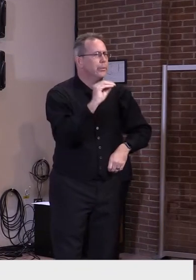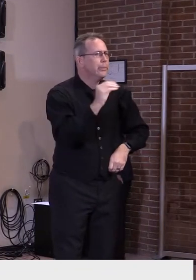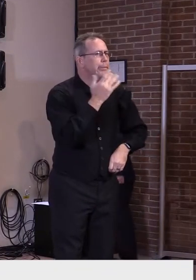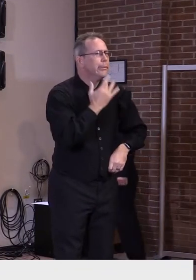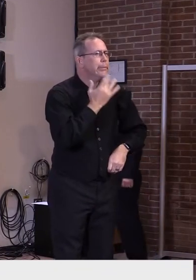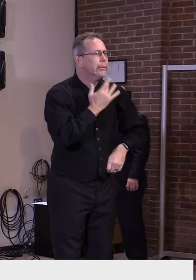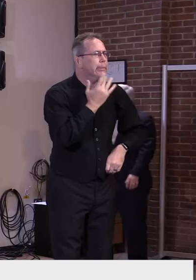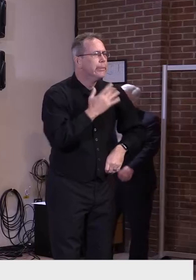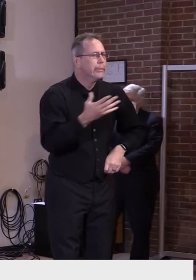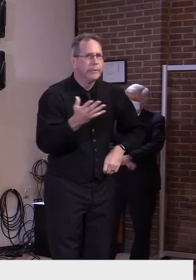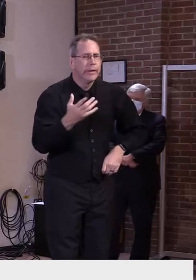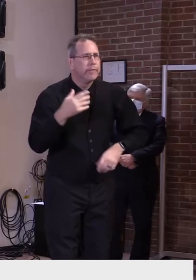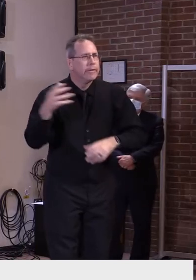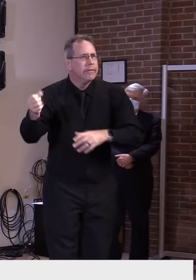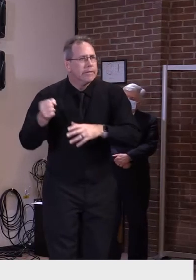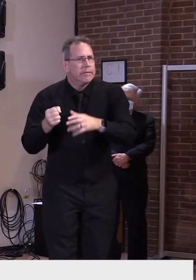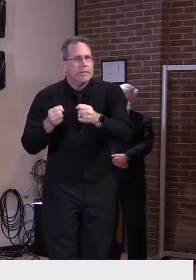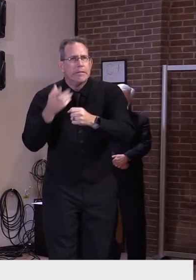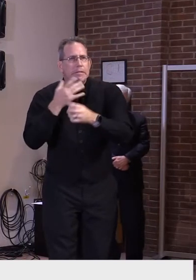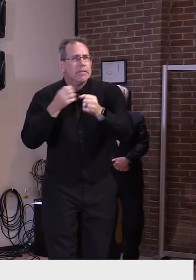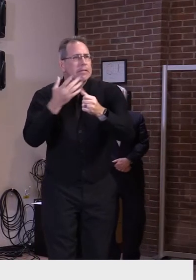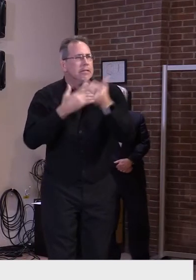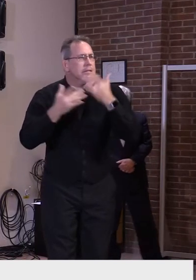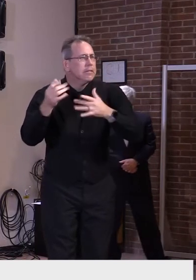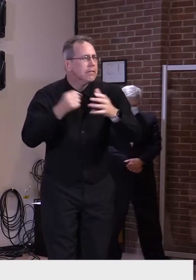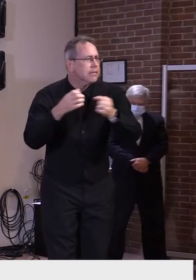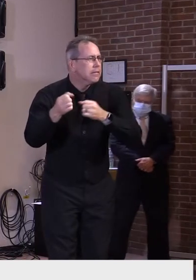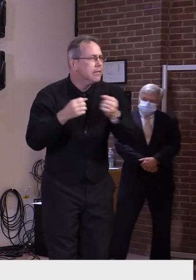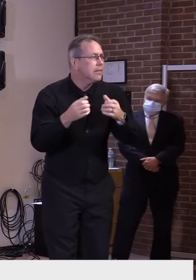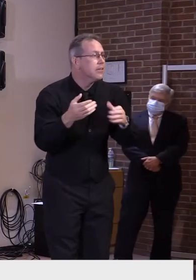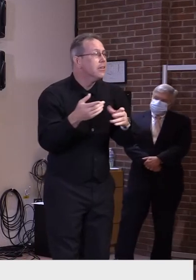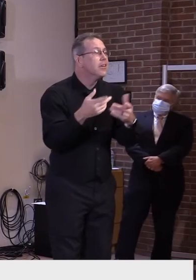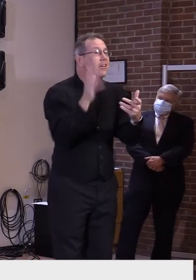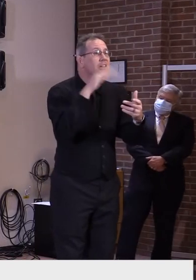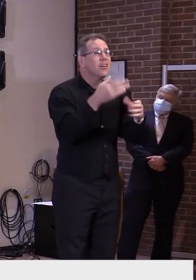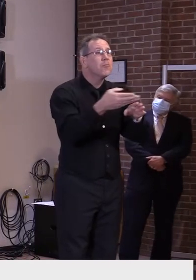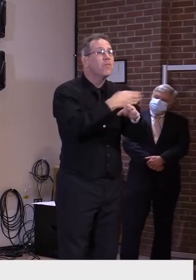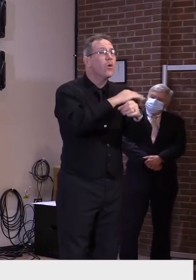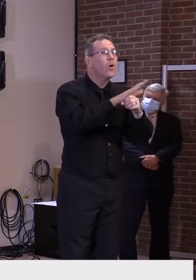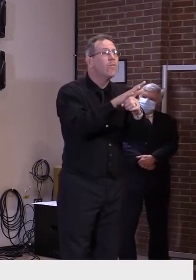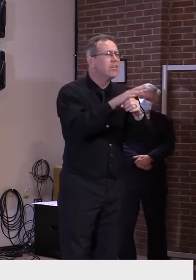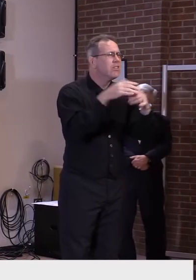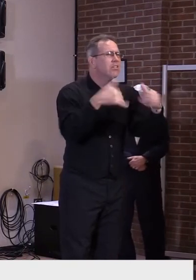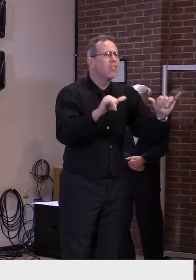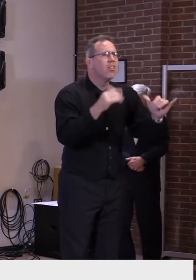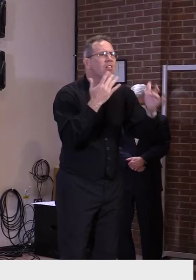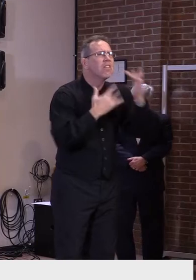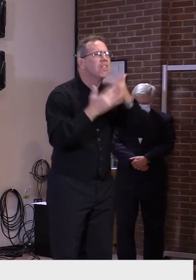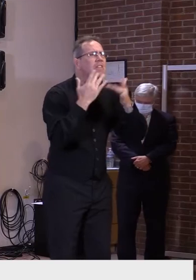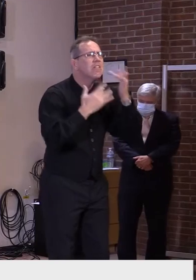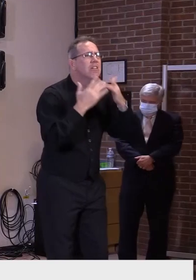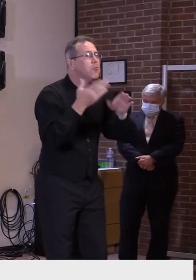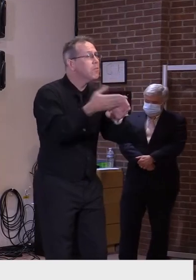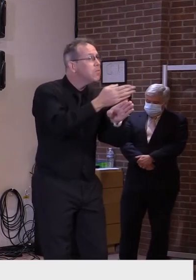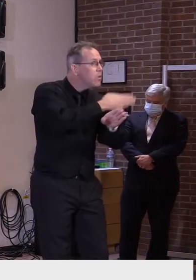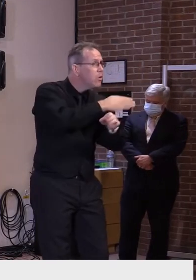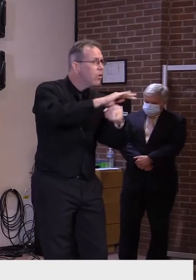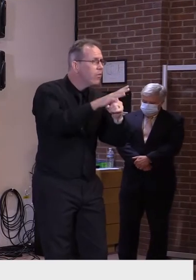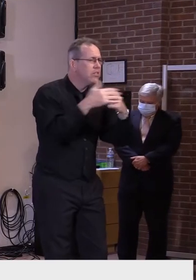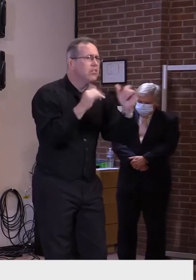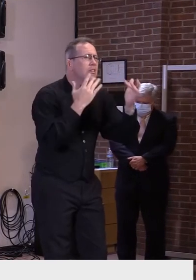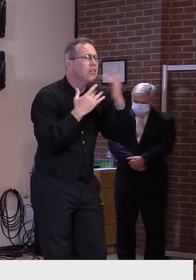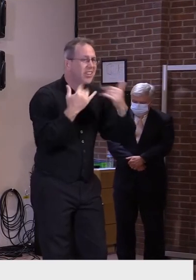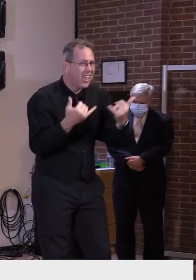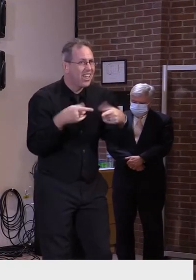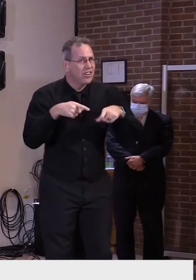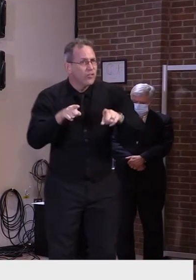seen pre-pandemic, we had a workforce shortage, and the pandemic has exacerbated that. And so we're going to be